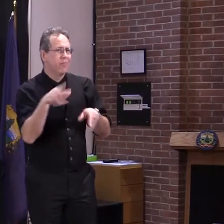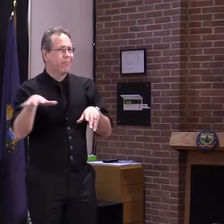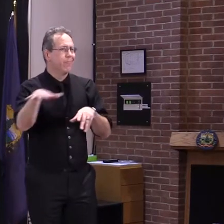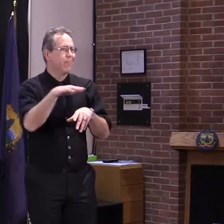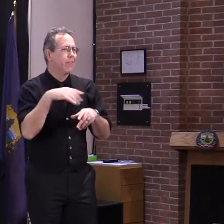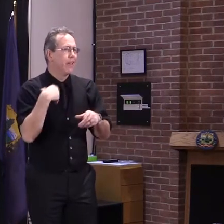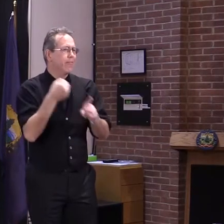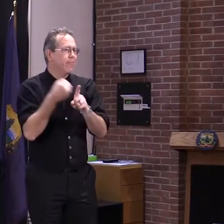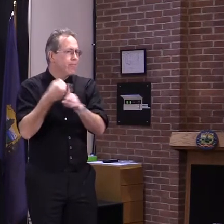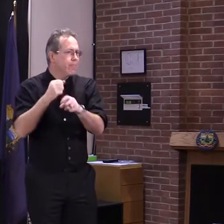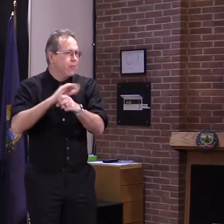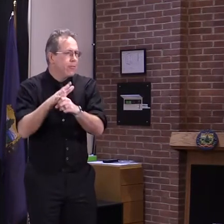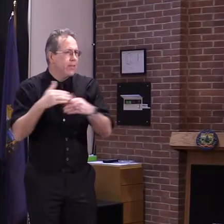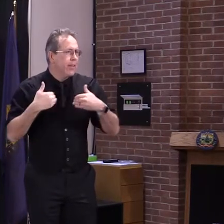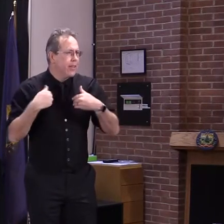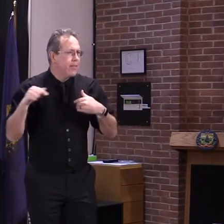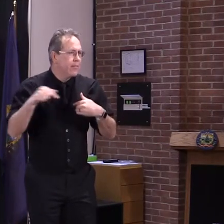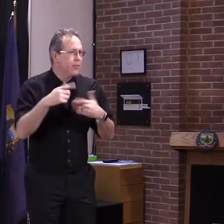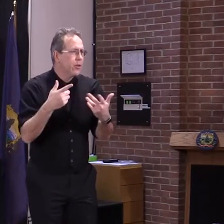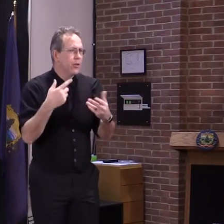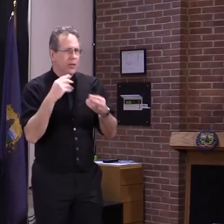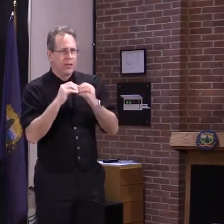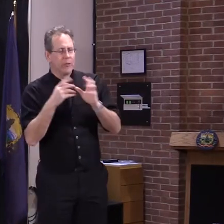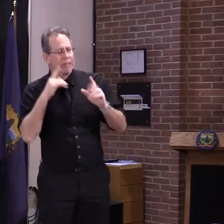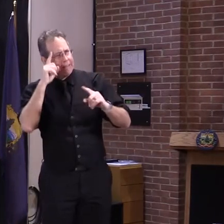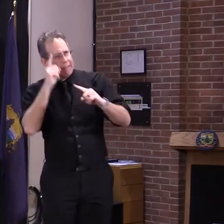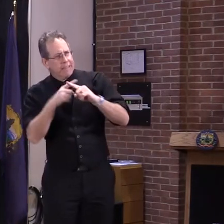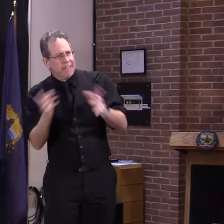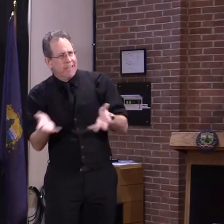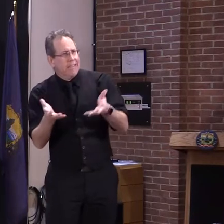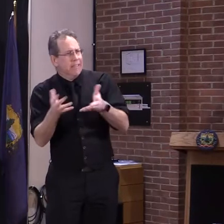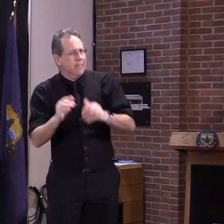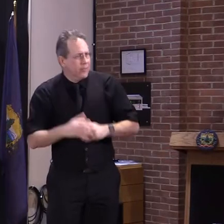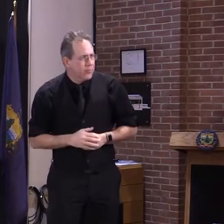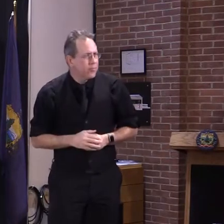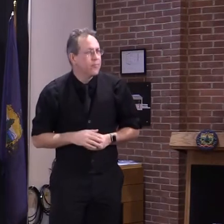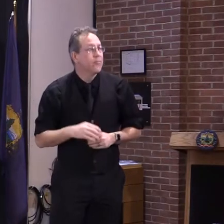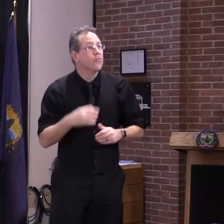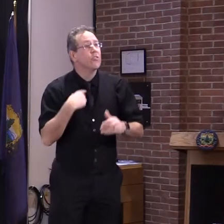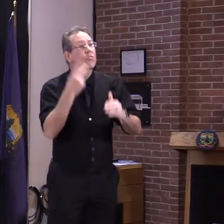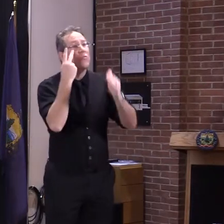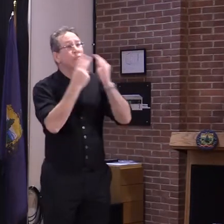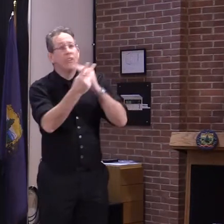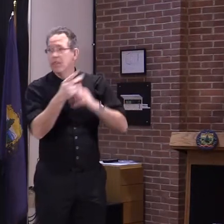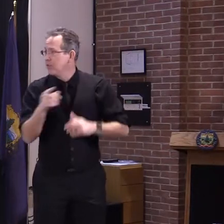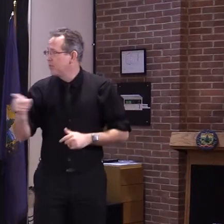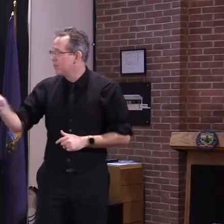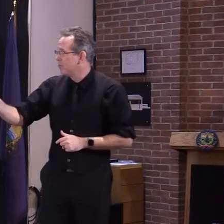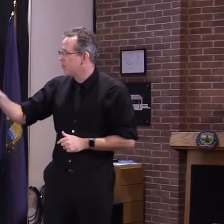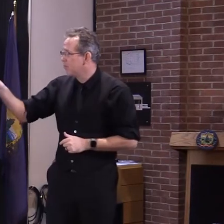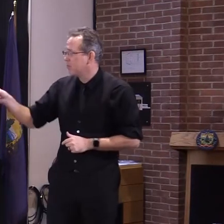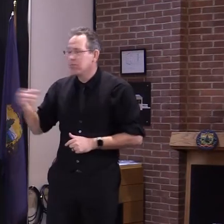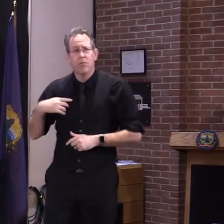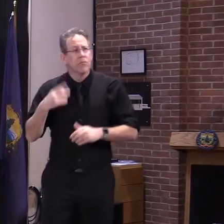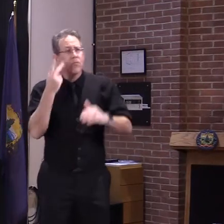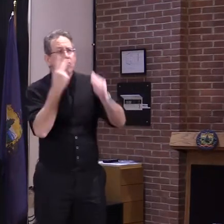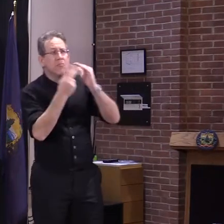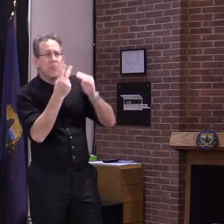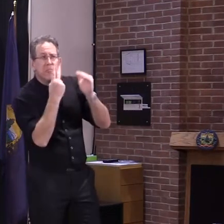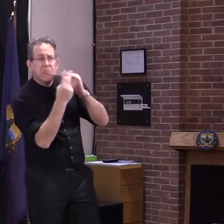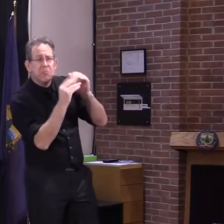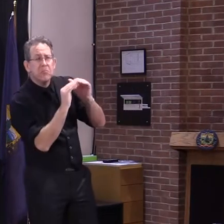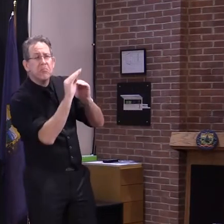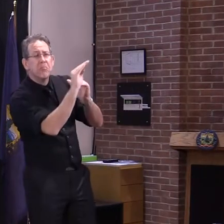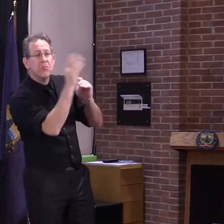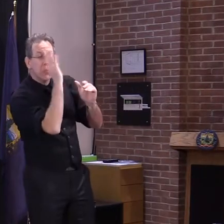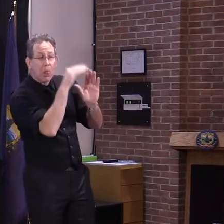an active outbreak. Looking at the forecast, we do anticipate cases to continue to come down in Vermont, as we expect